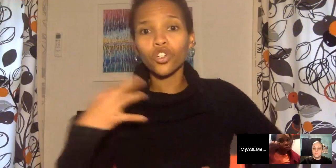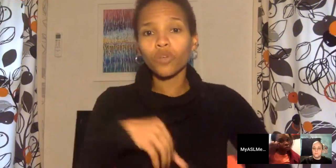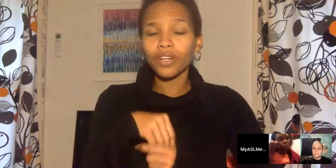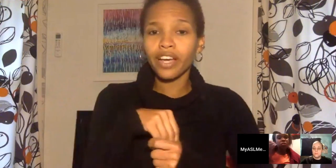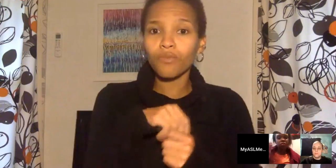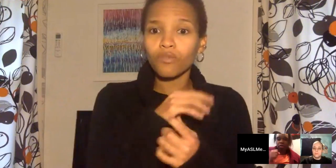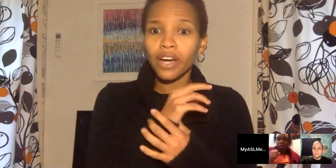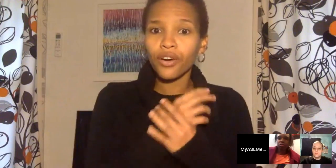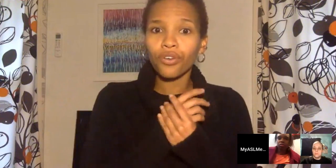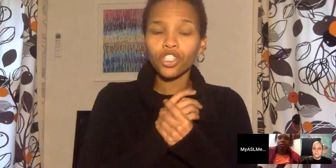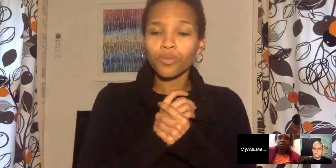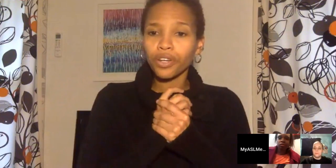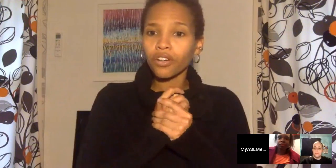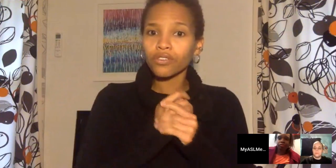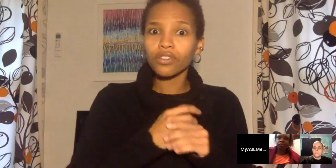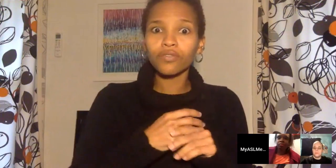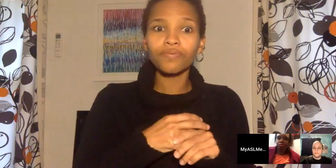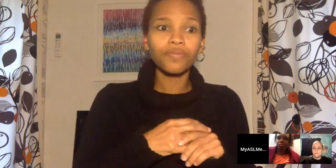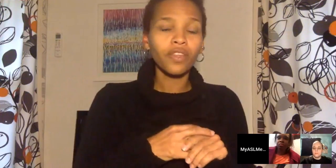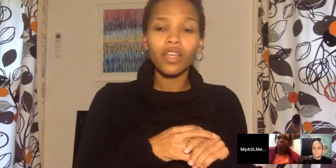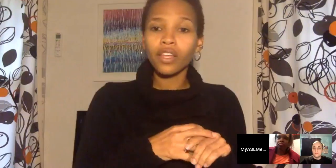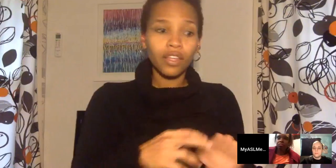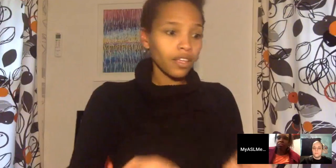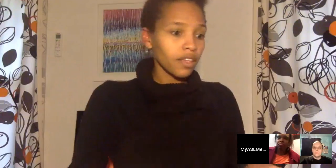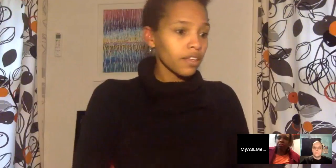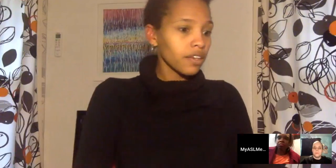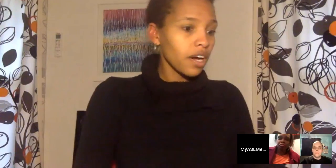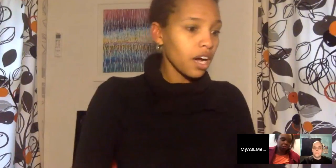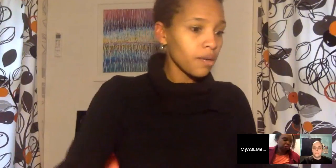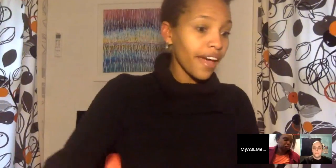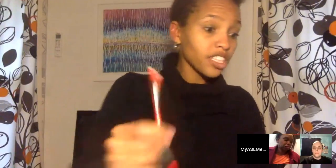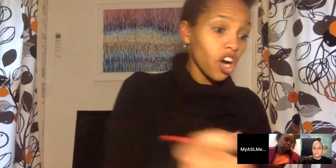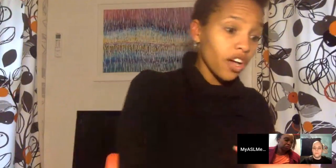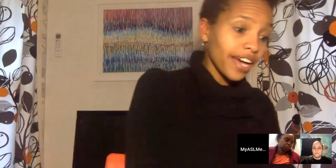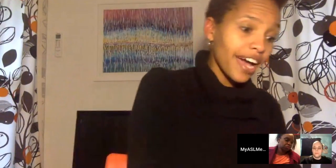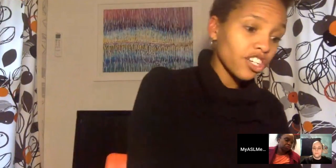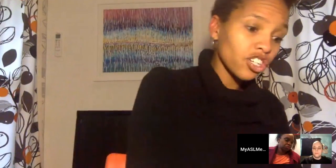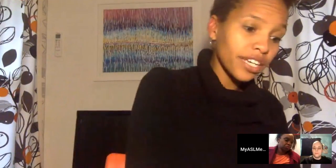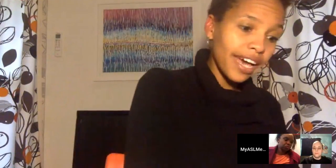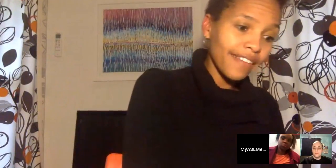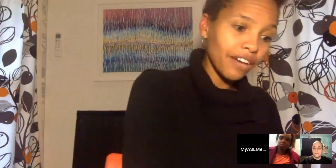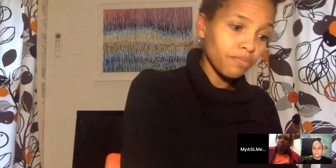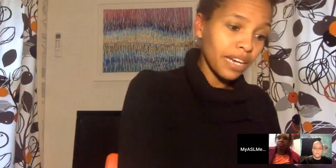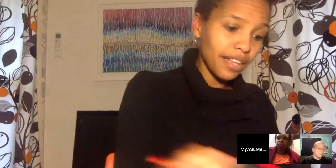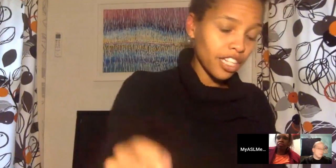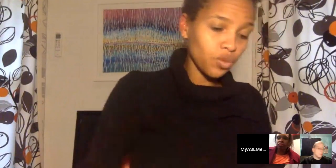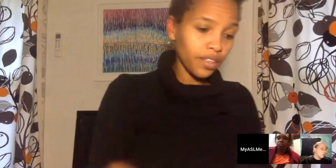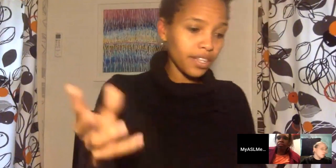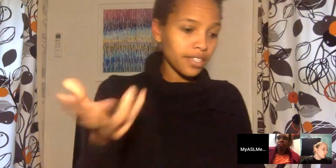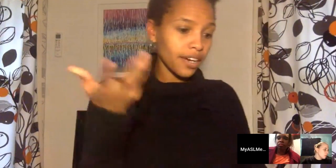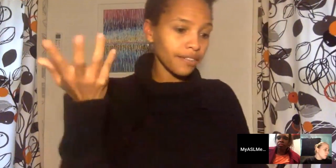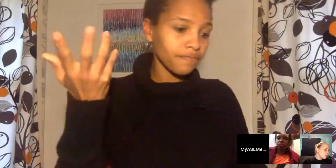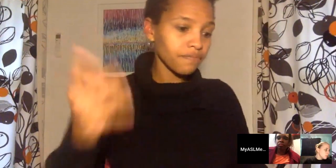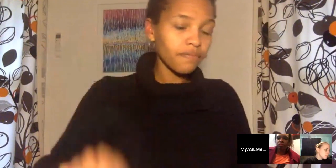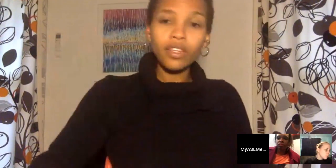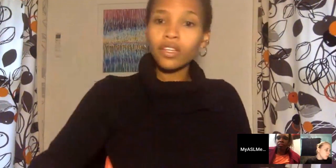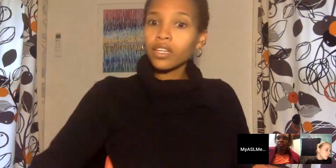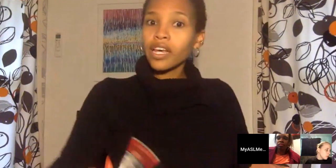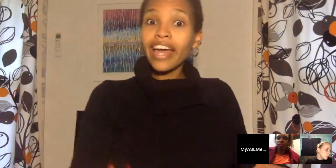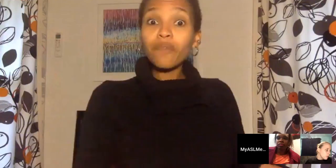incorporating that more in my own interpreting also. And that's all I actually had. That was my last one, this sign. Anybody